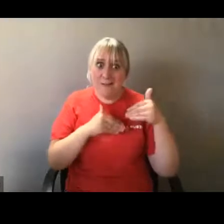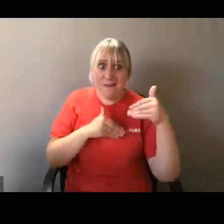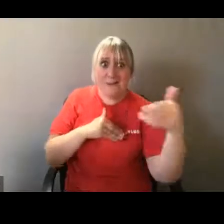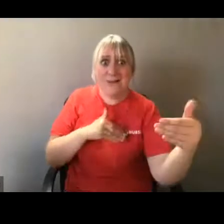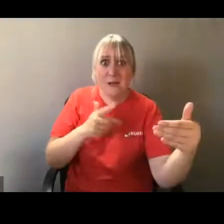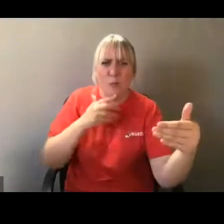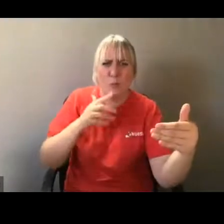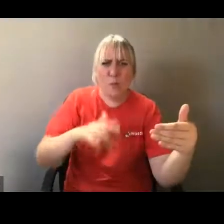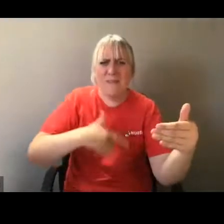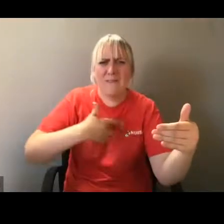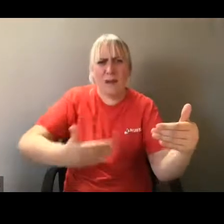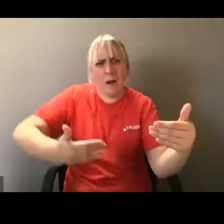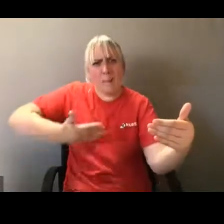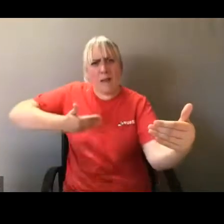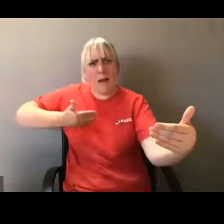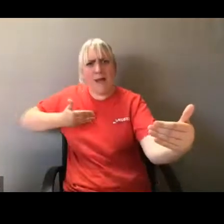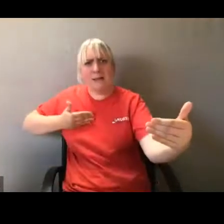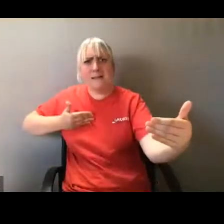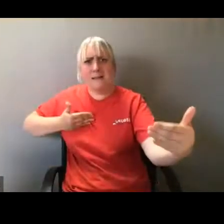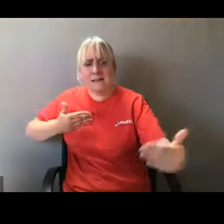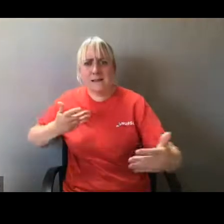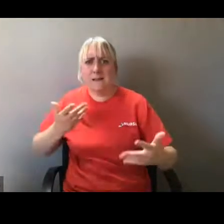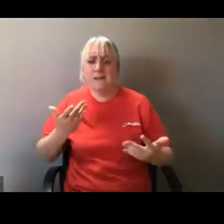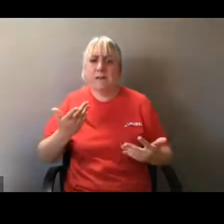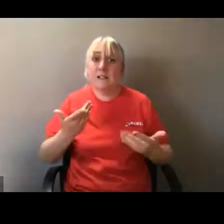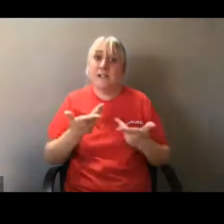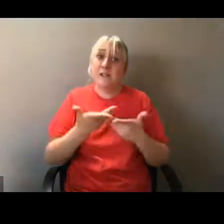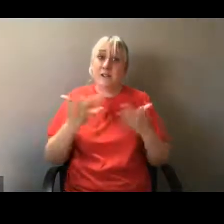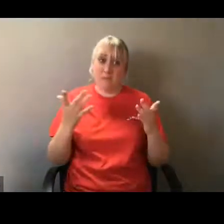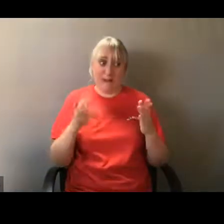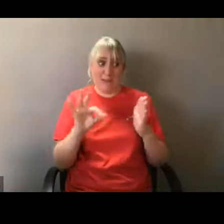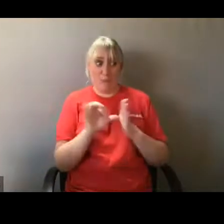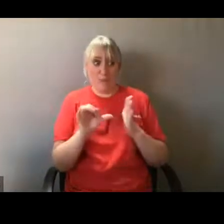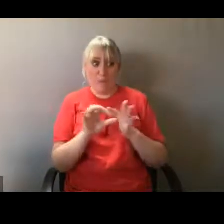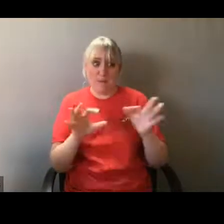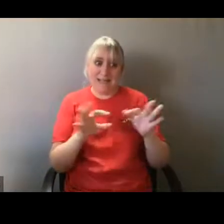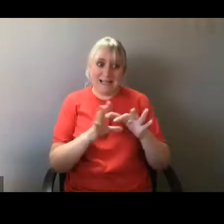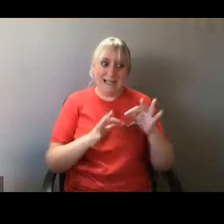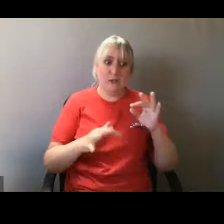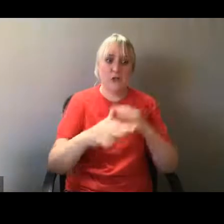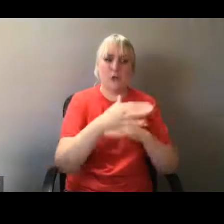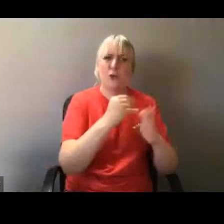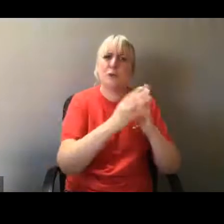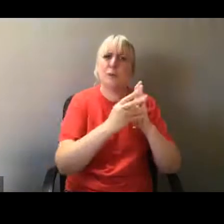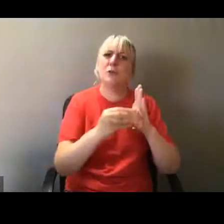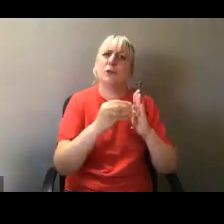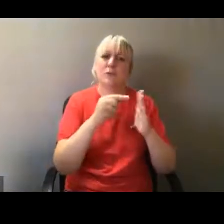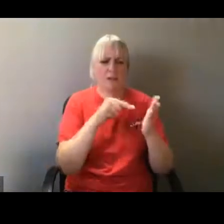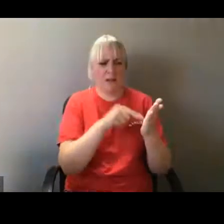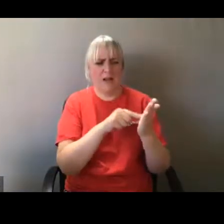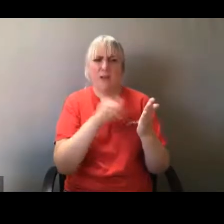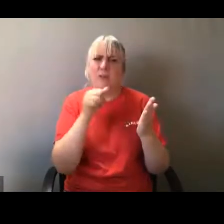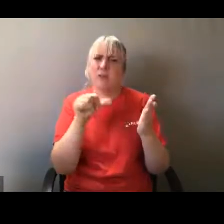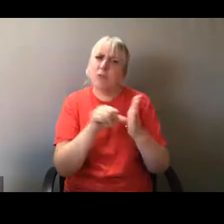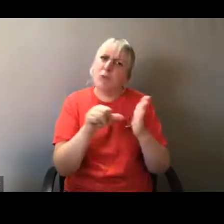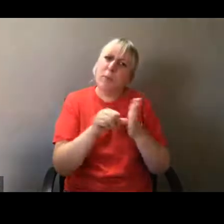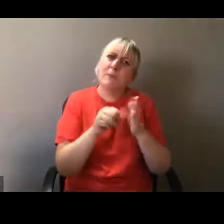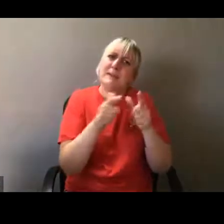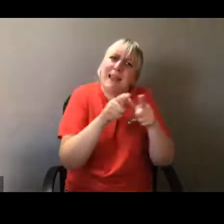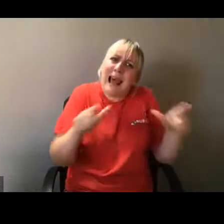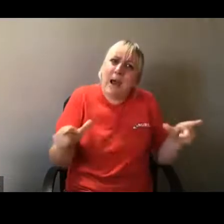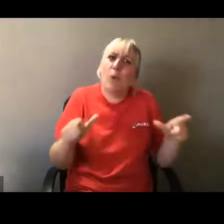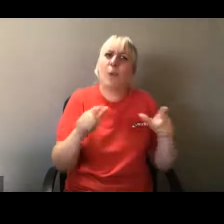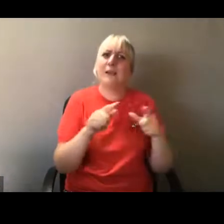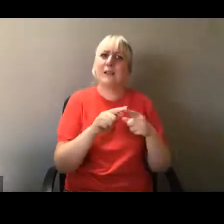More generally, though, the problem many people have with the social model is with the semantics or the language of it, rather than the underlying